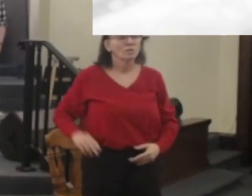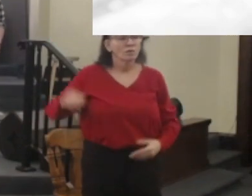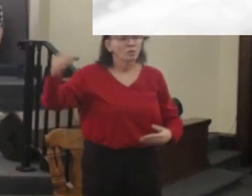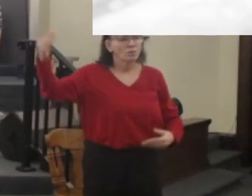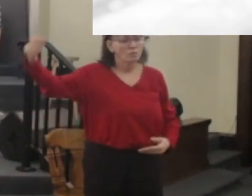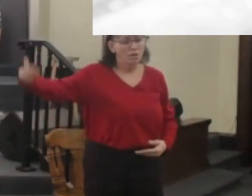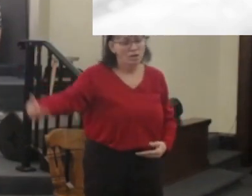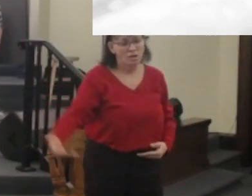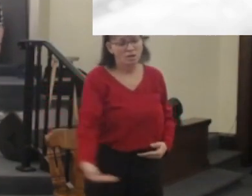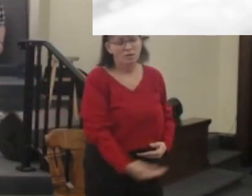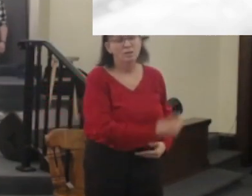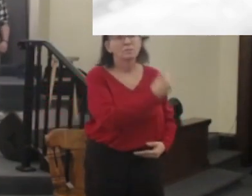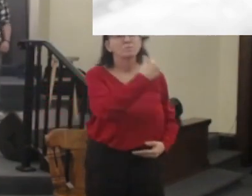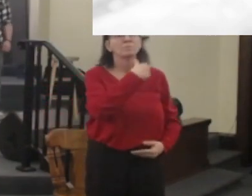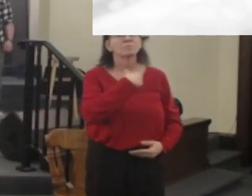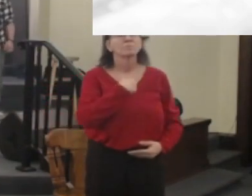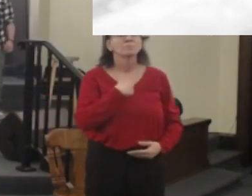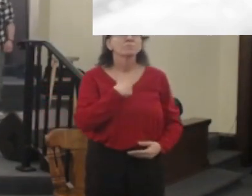welcome me?